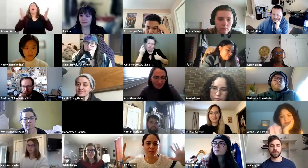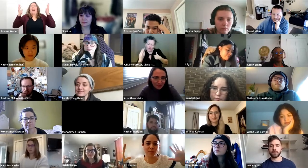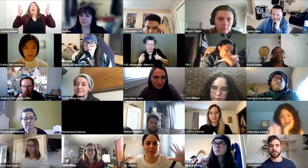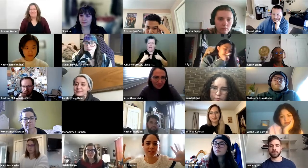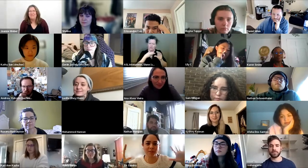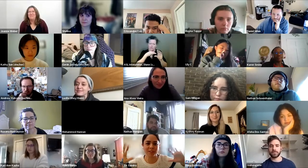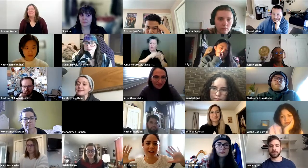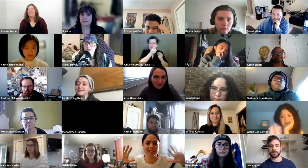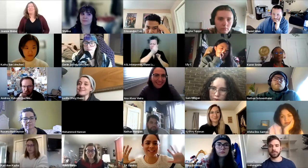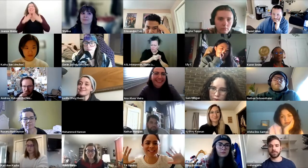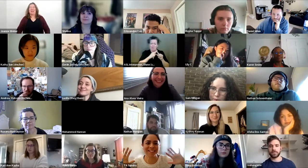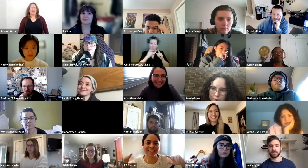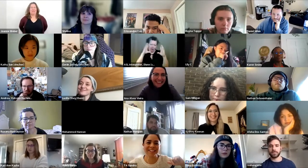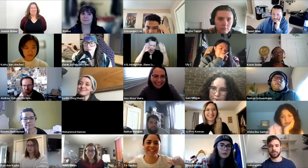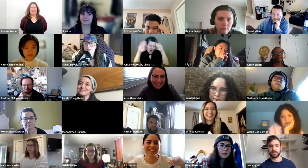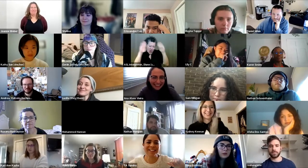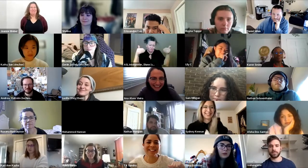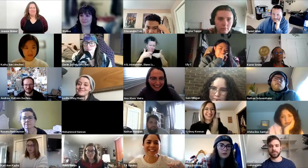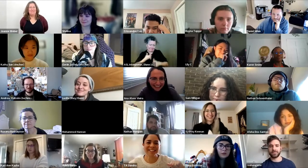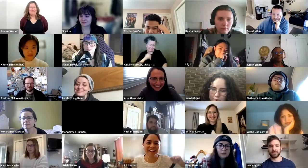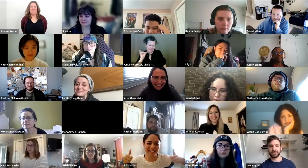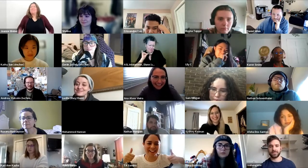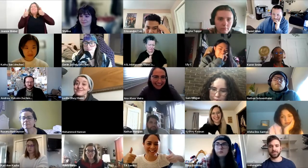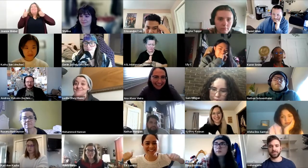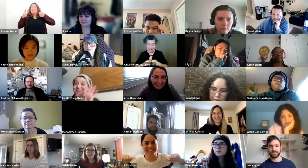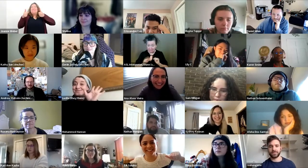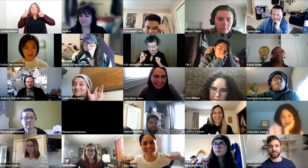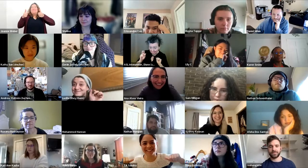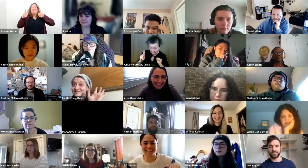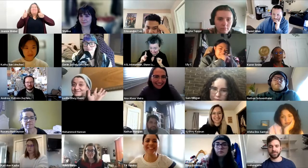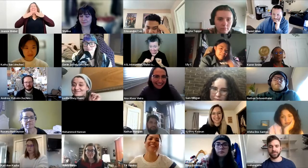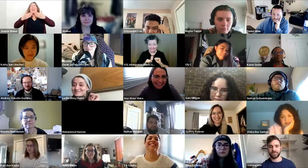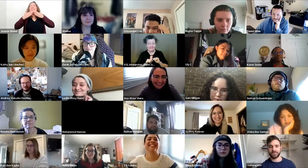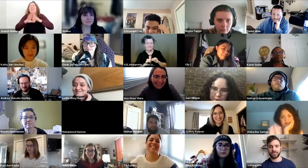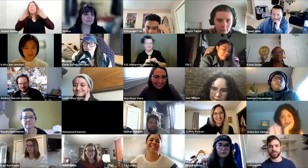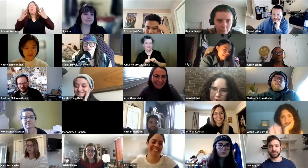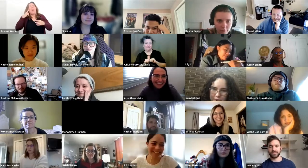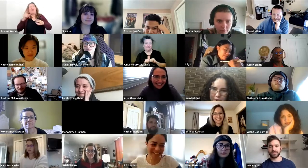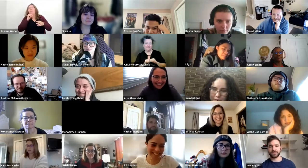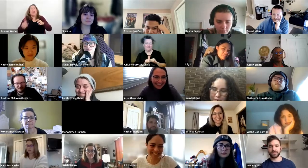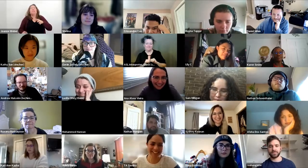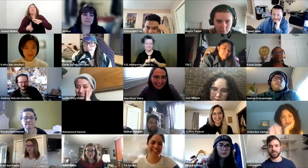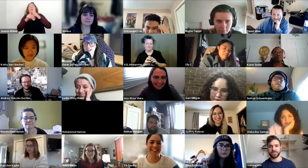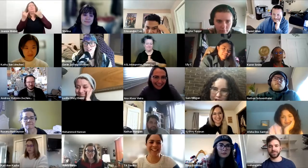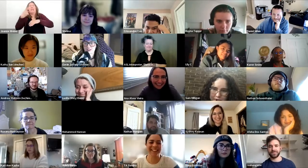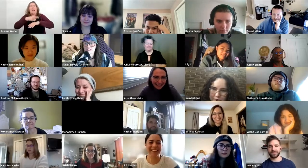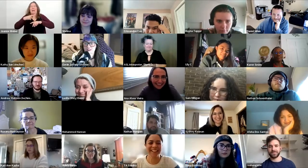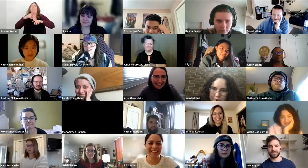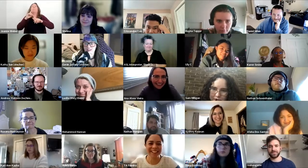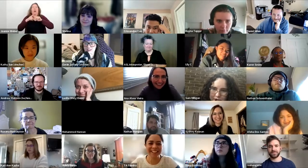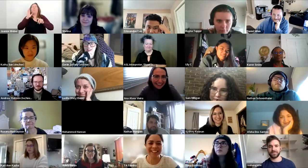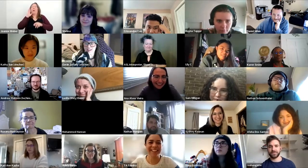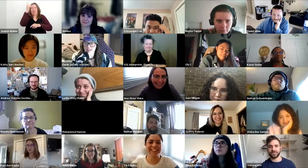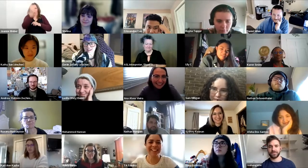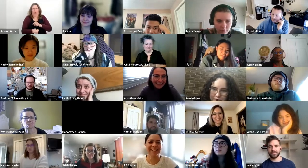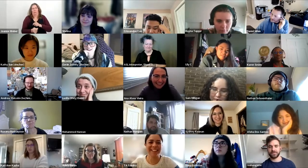to introduce myself to the class. Is that okay? Yeah, absolutely. Absolutely. Great. Thank you. I didn't realize